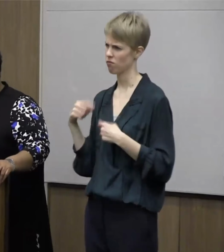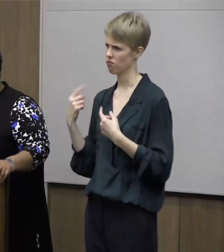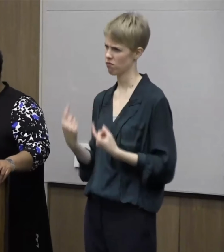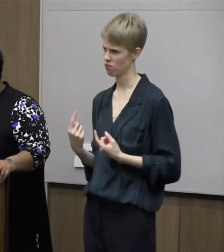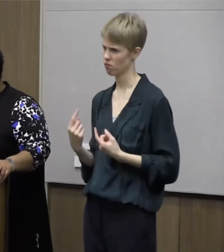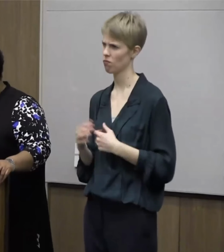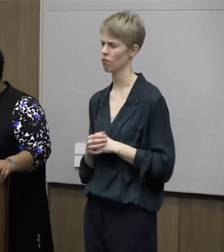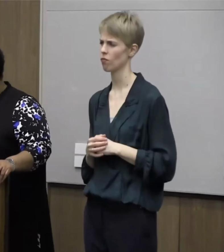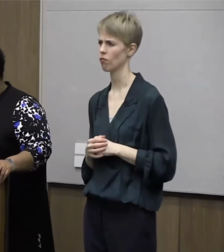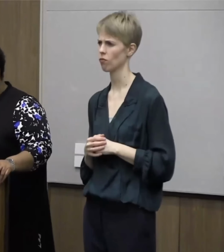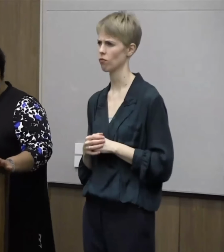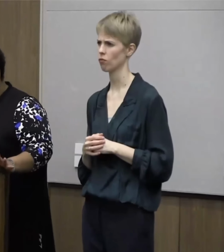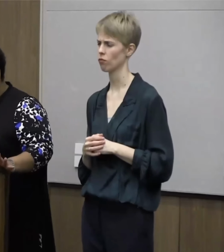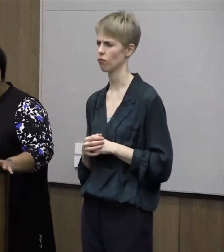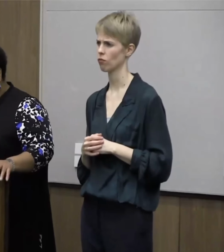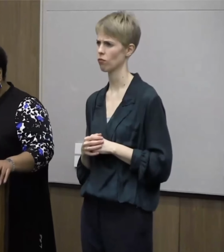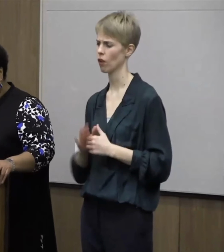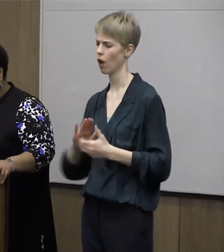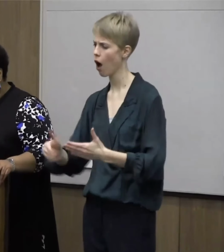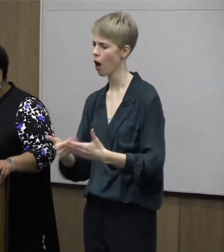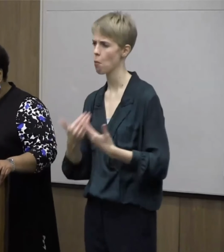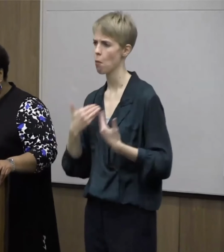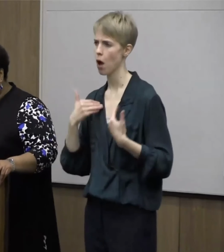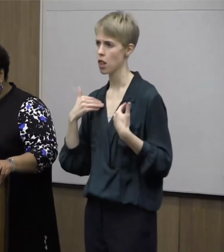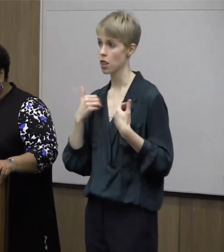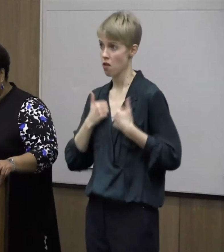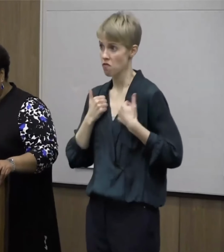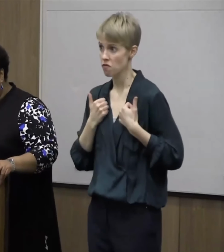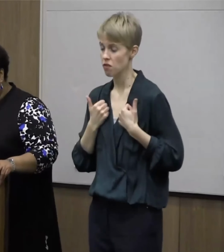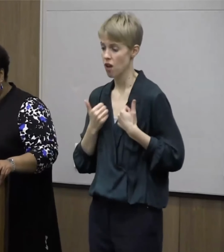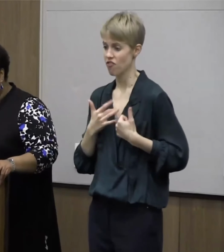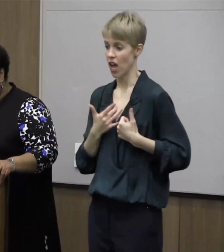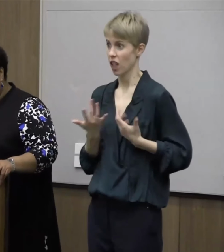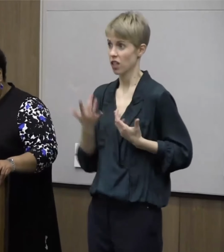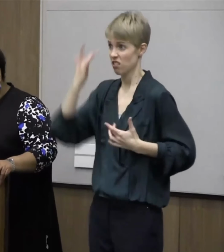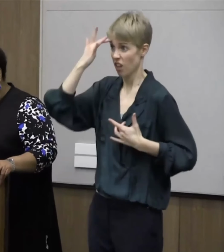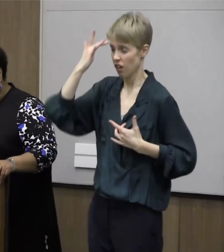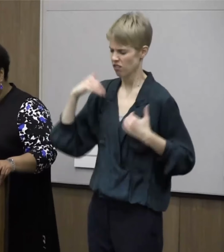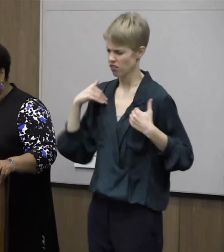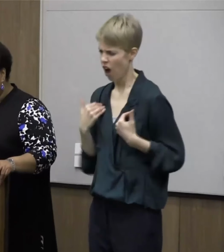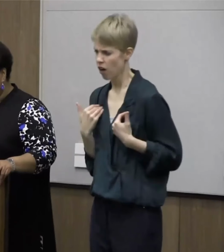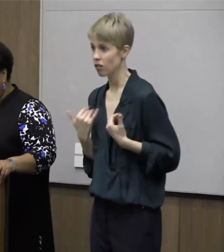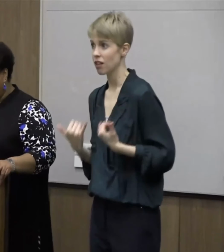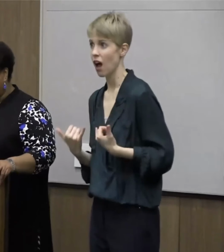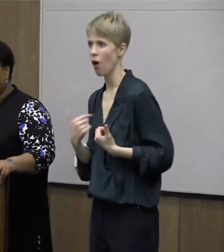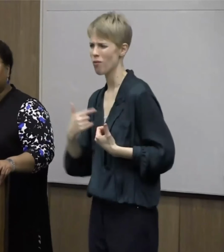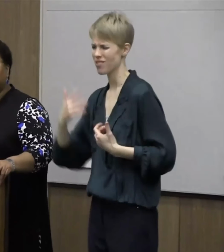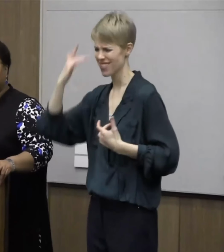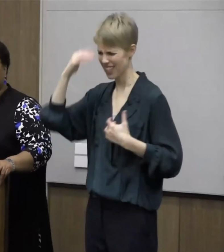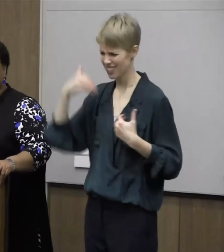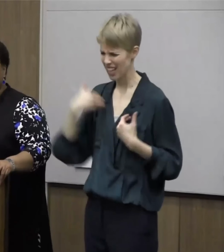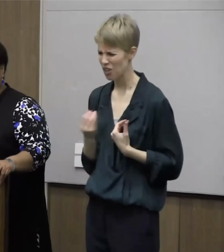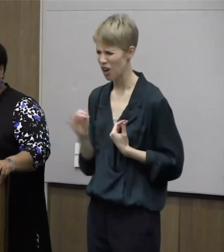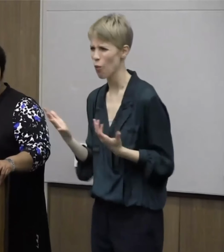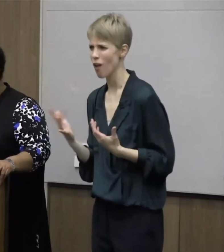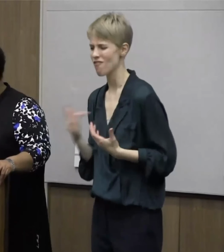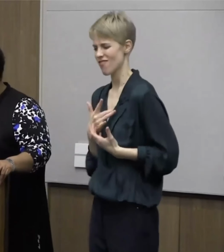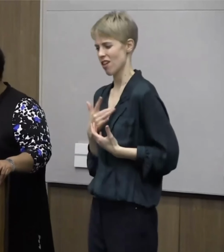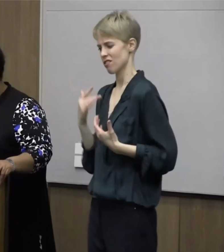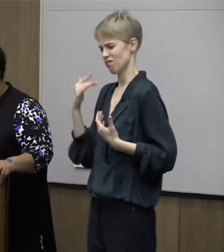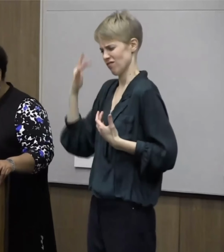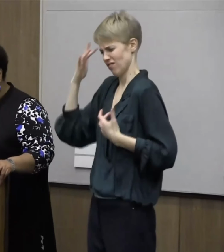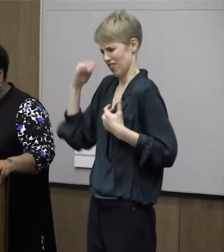Excuse me. "All my life, I've been sick and tired. Now I'm sick and tired of being sick